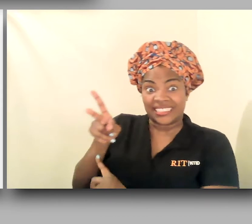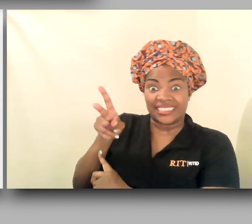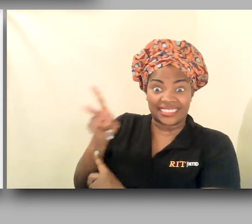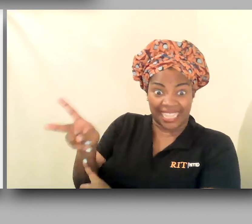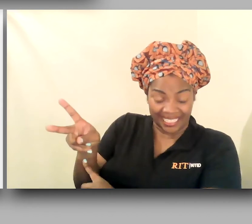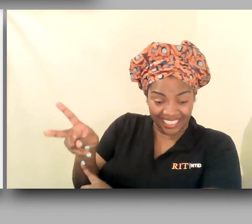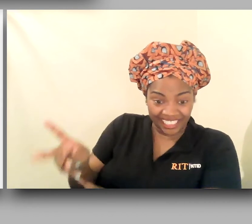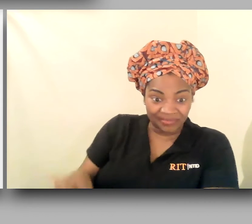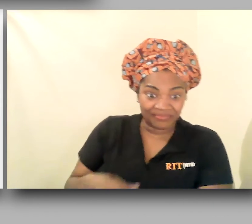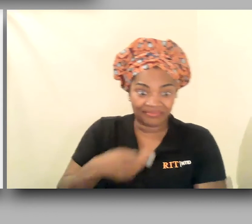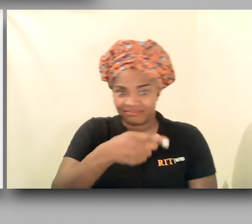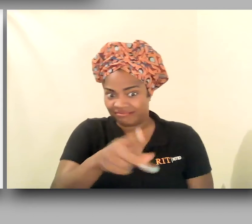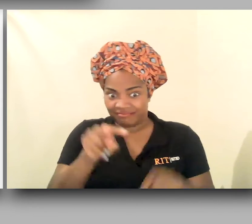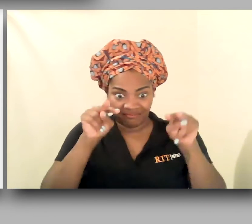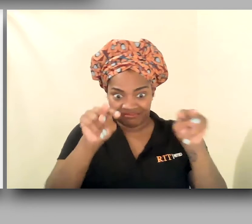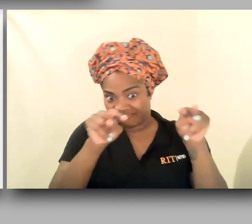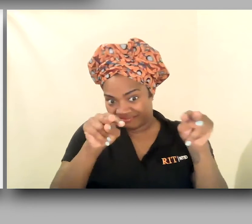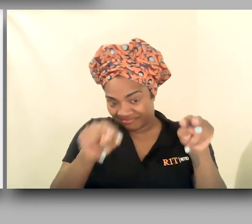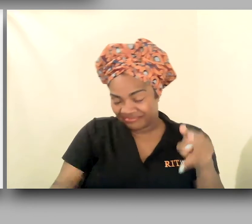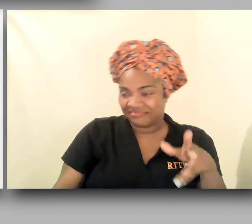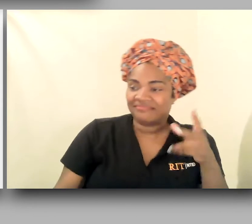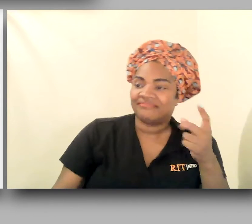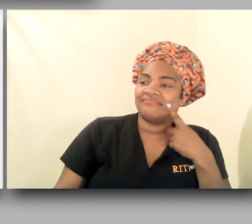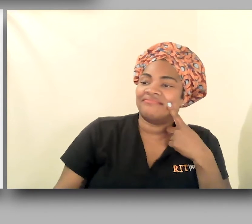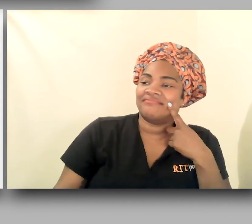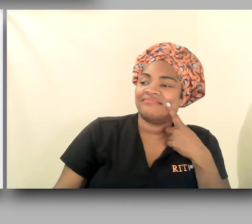prize is